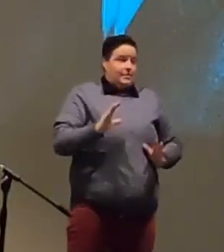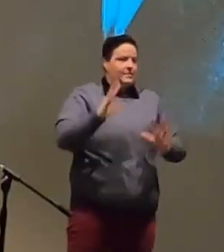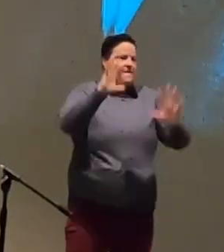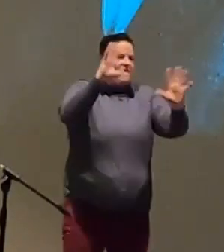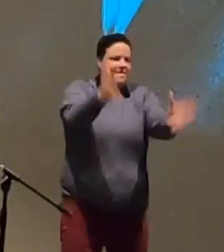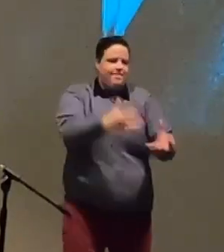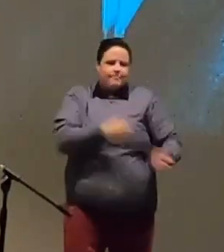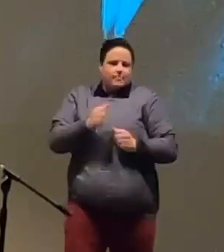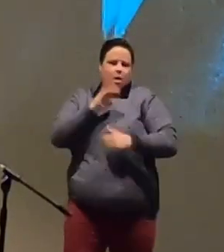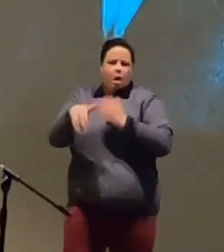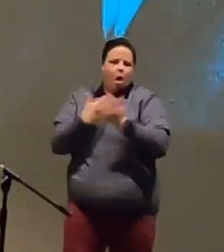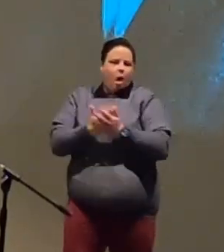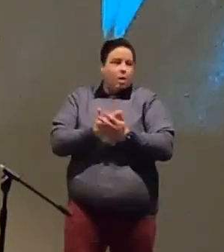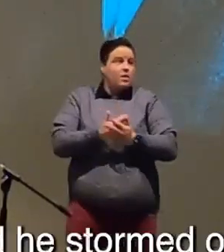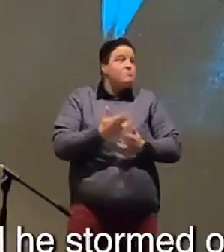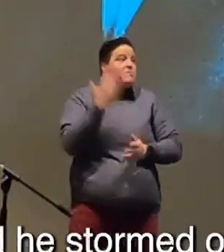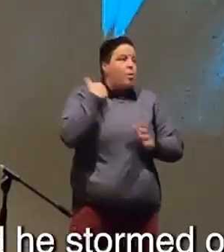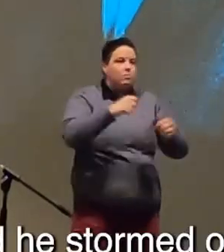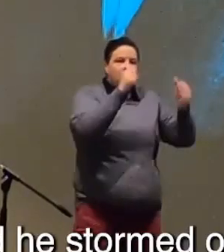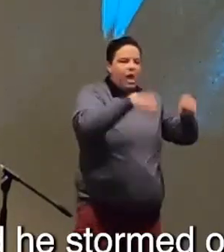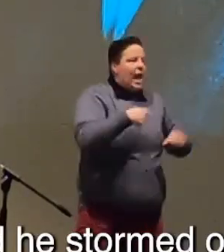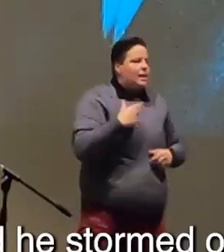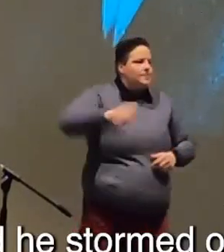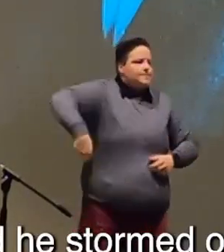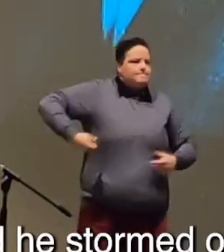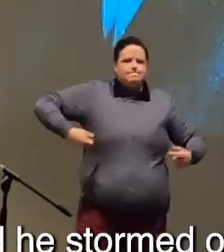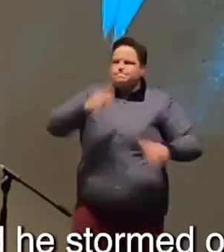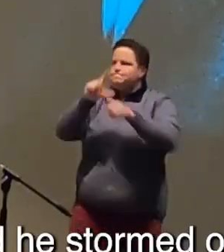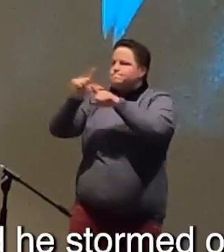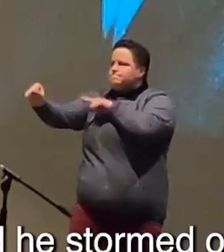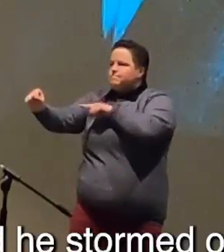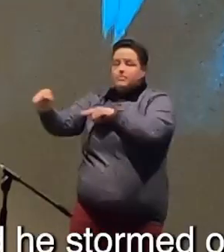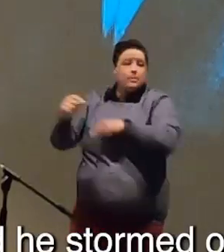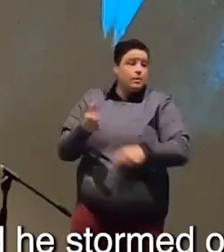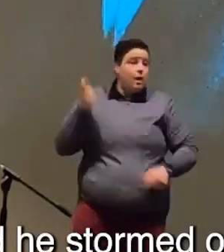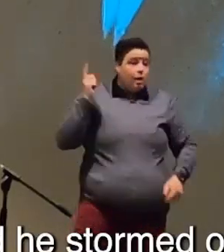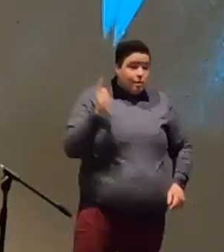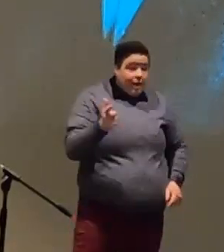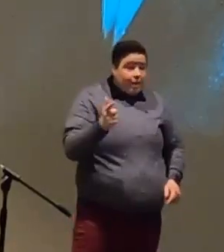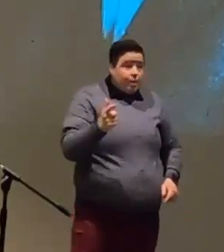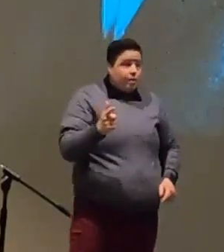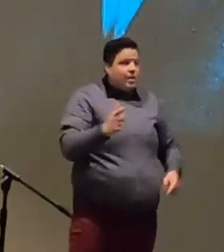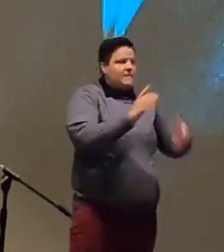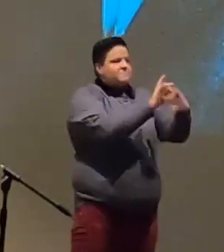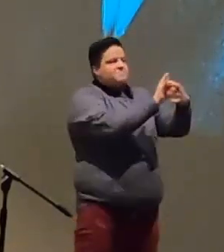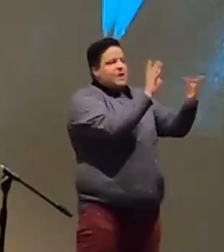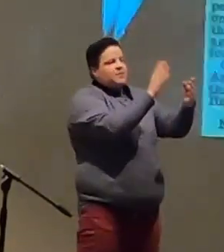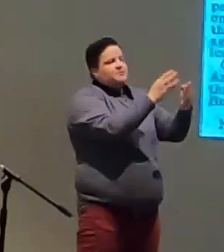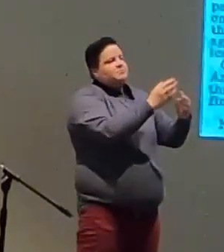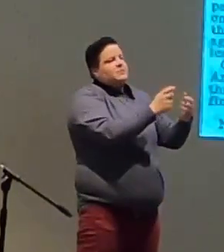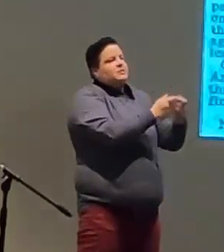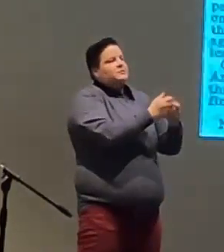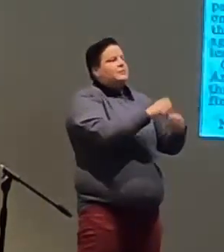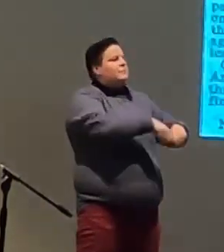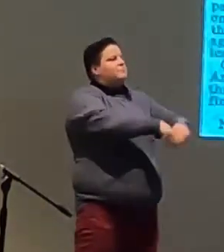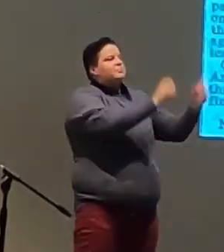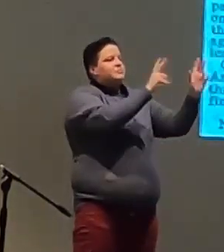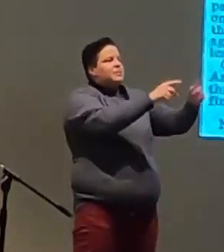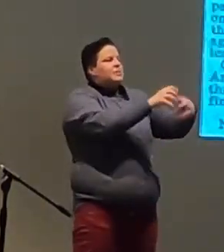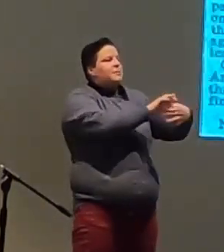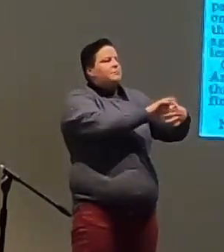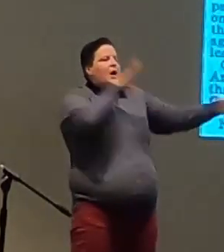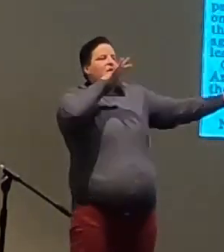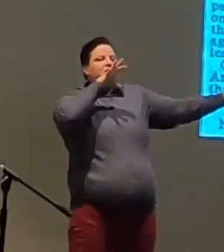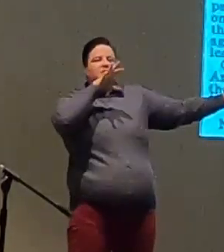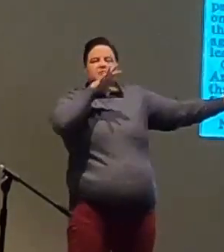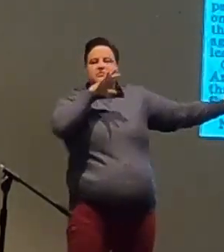in the exhibition, and he stormed out. And he ended up later splitting from the Academy in all. Oh, that's